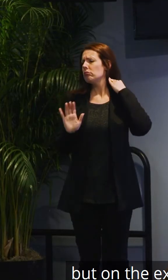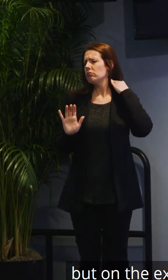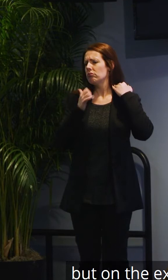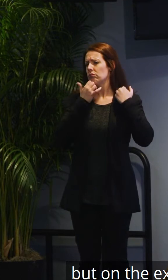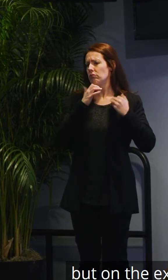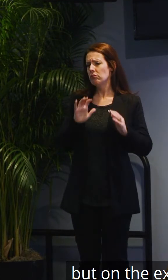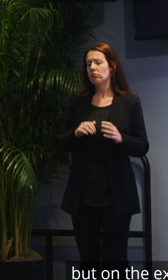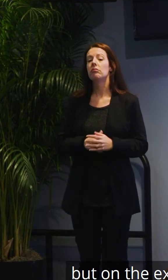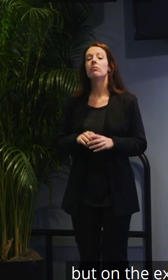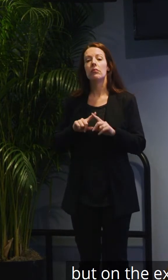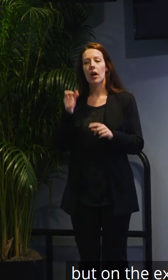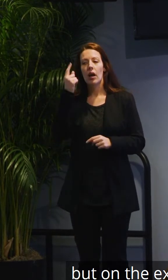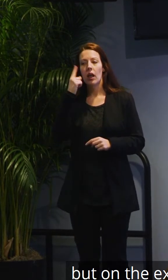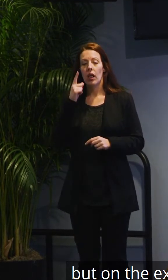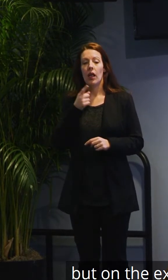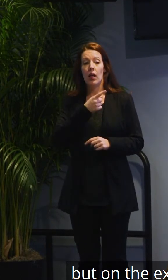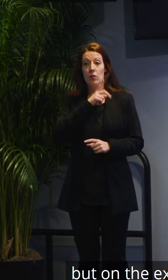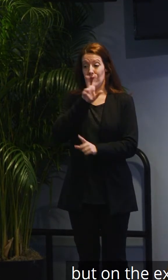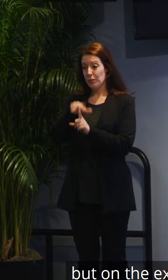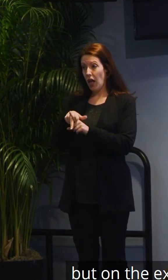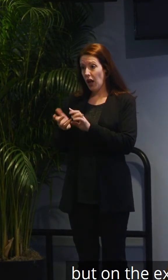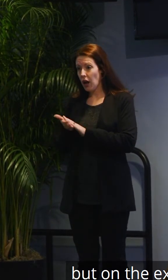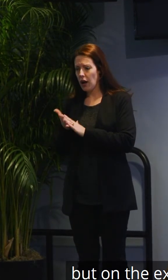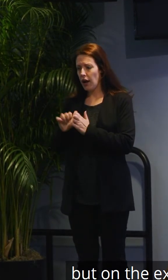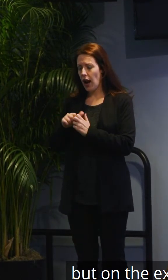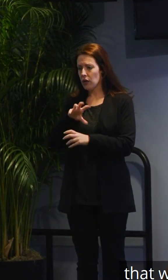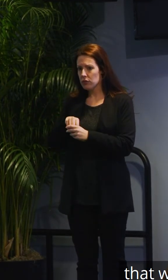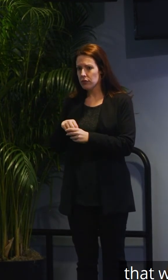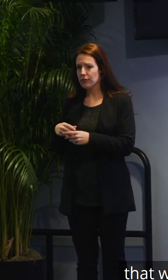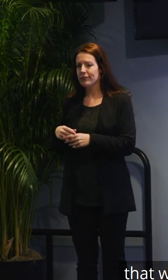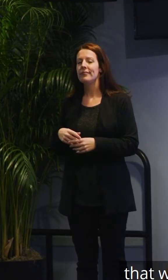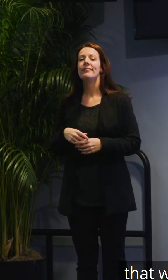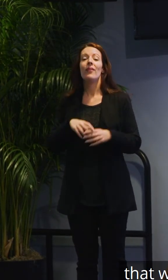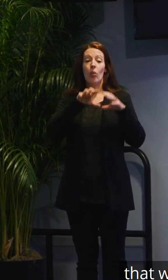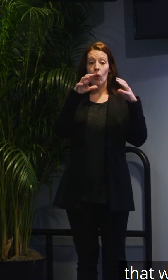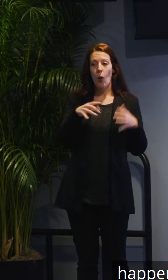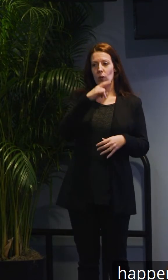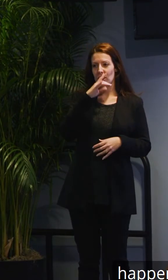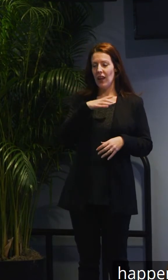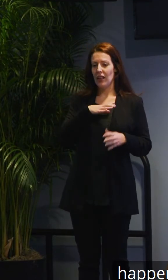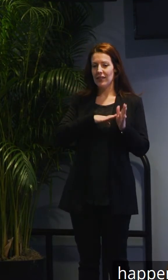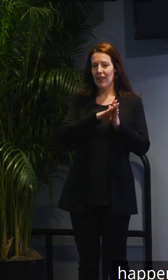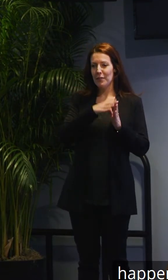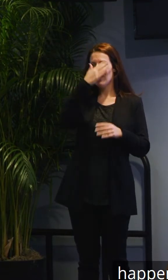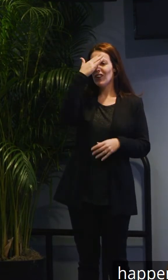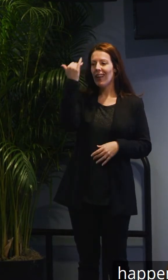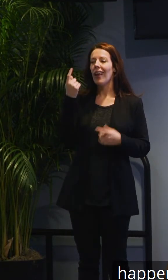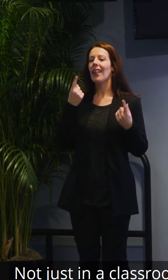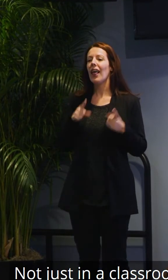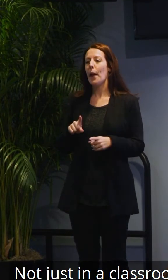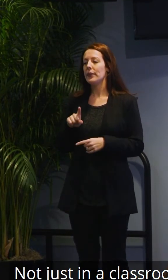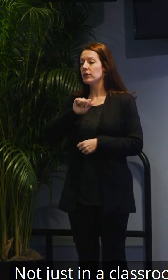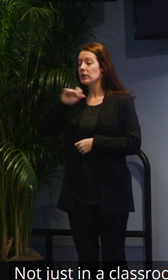but on execution, they sometimes forget that whole child development happens in all learning